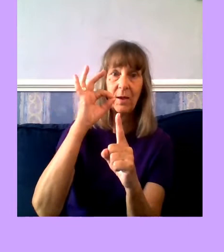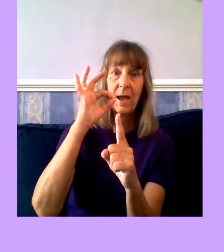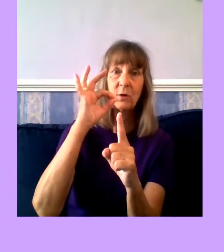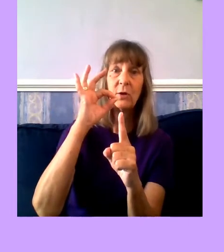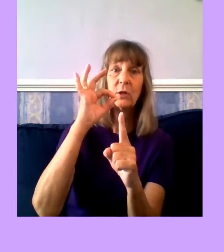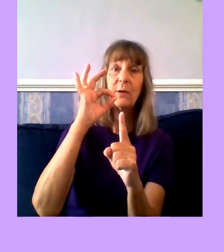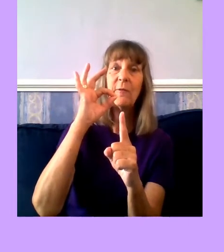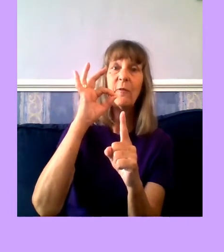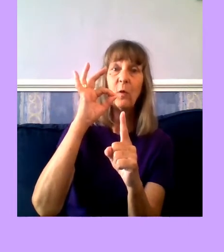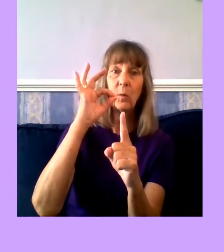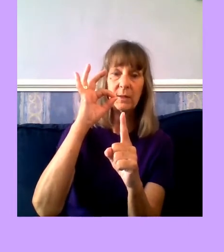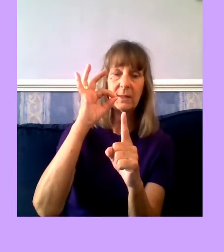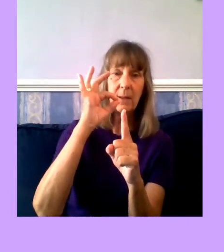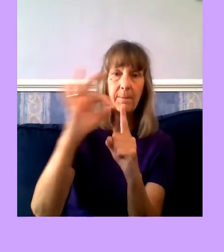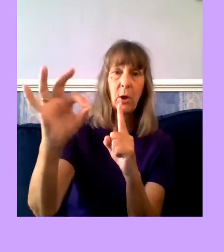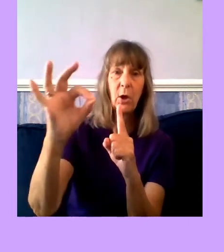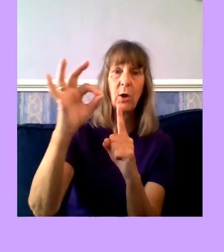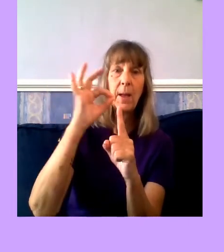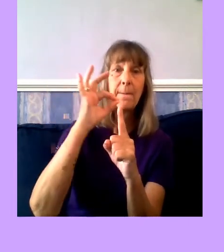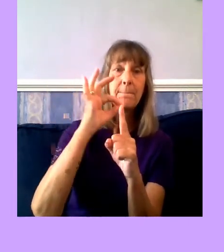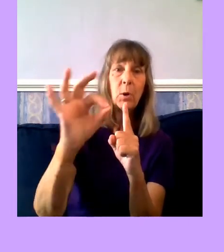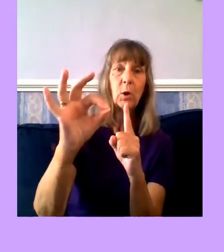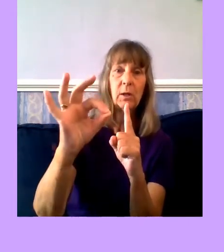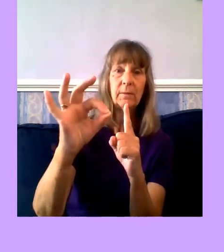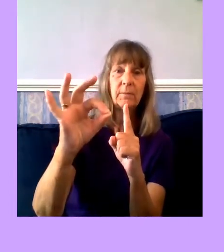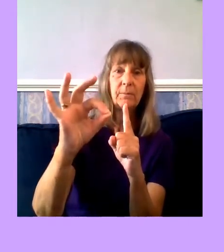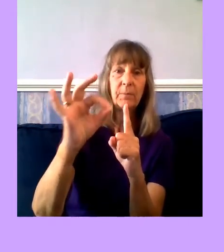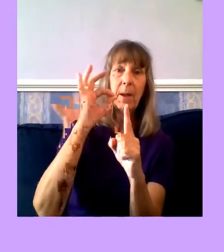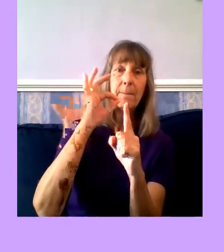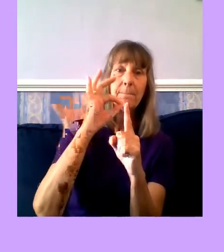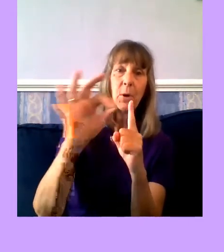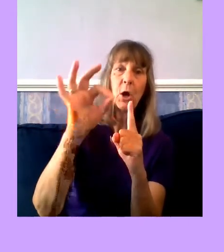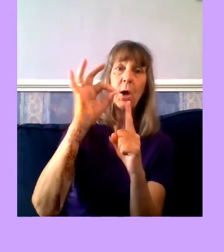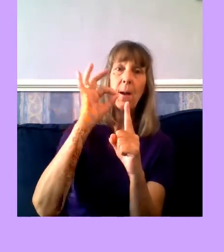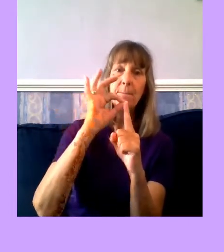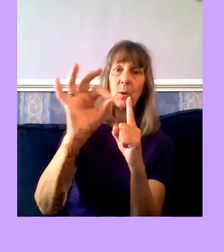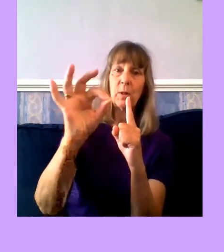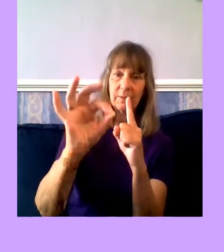with. And you're going to do it forwards, purple.